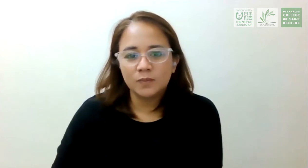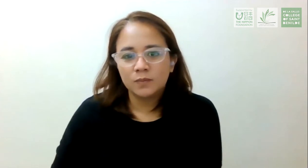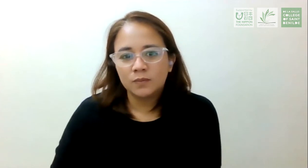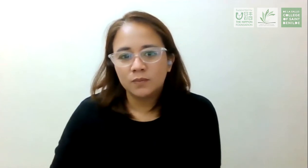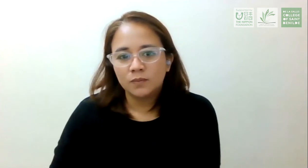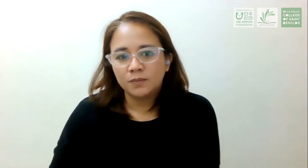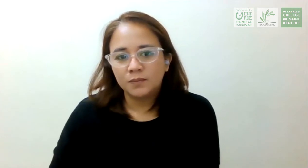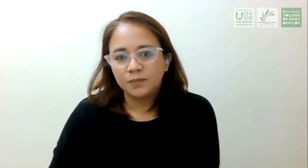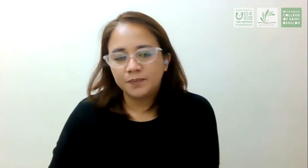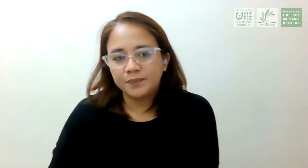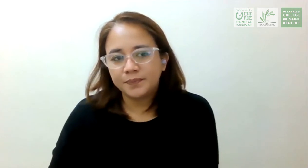Okay, hold on.